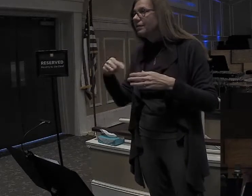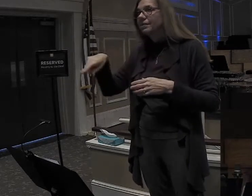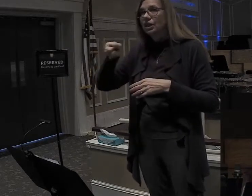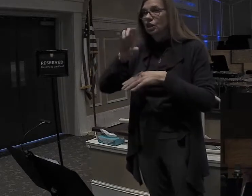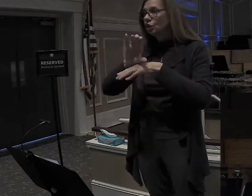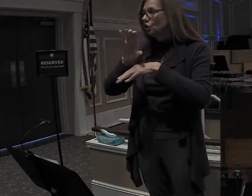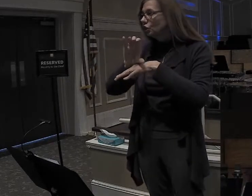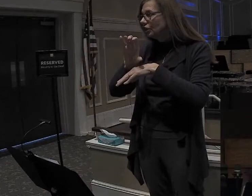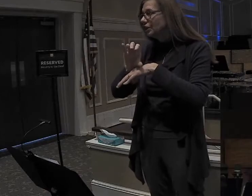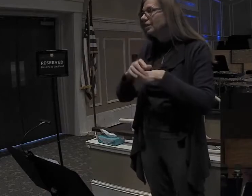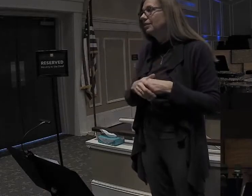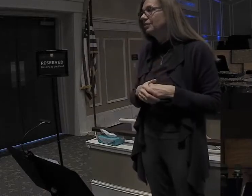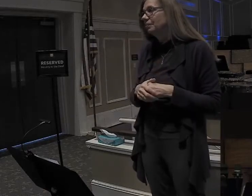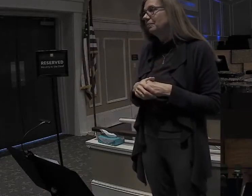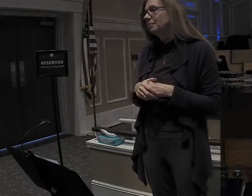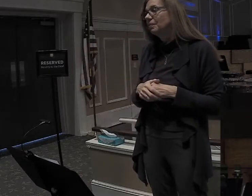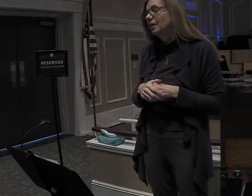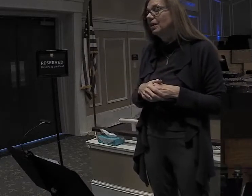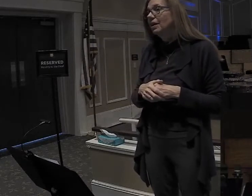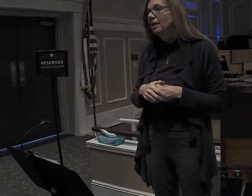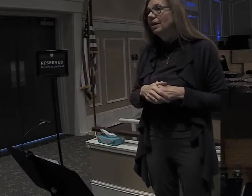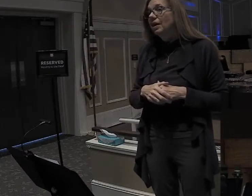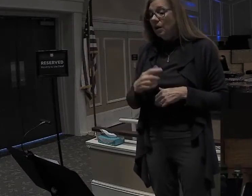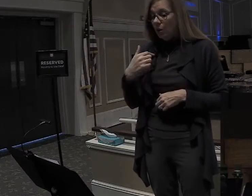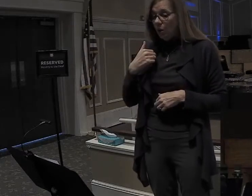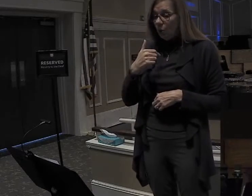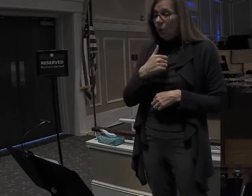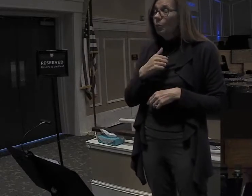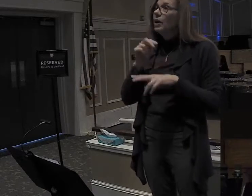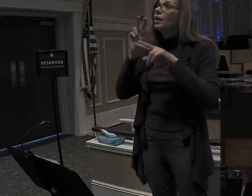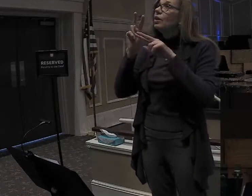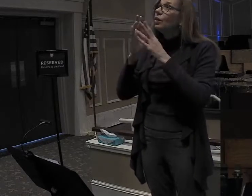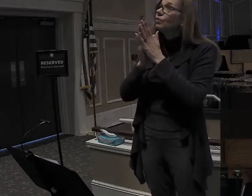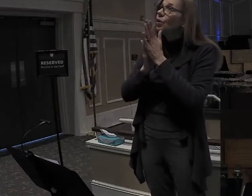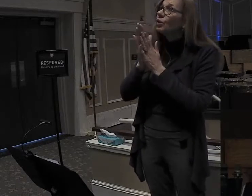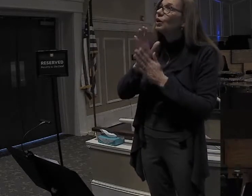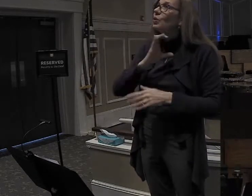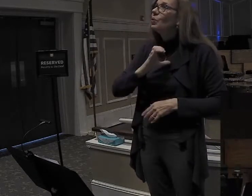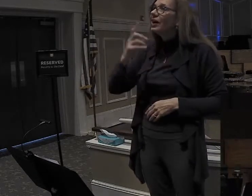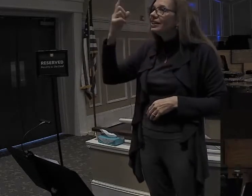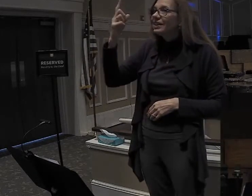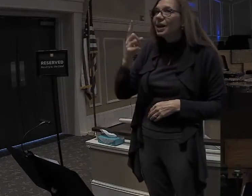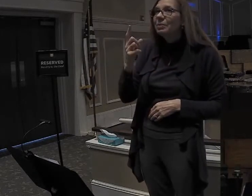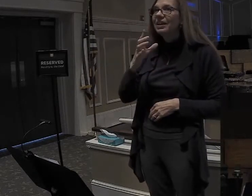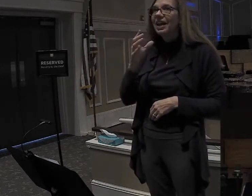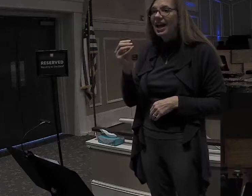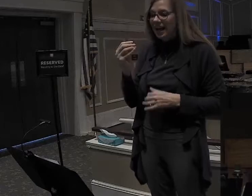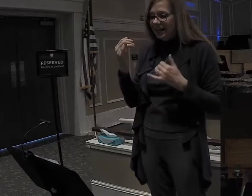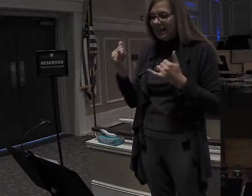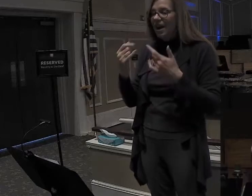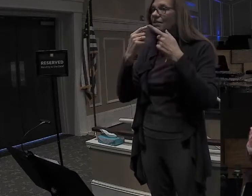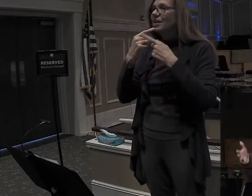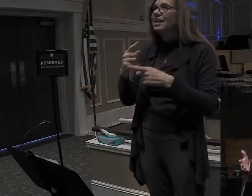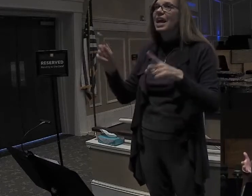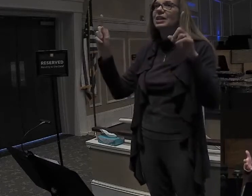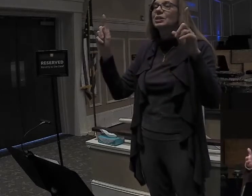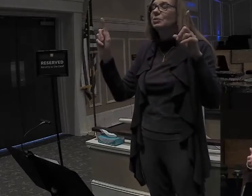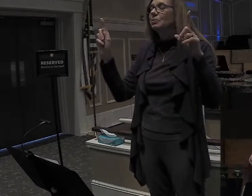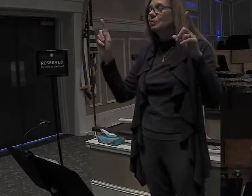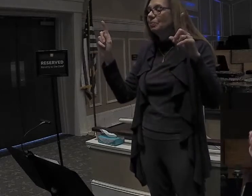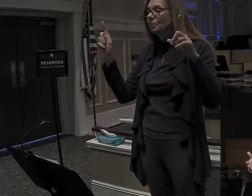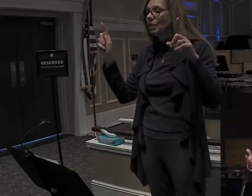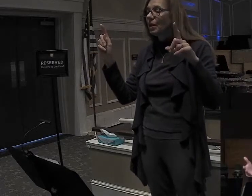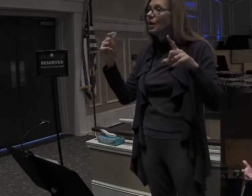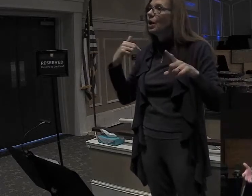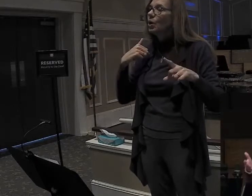It's us, the church. We anticipate Christ coming. And here, as this announcement has been made,